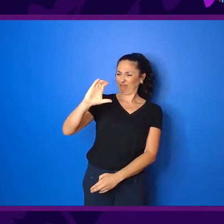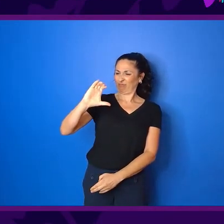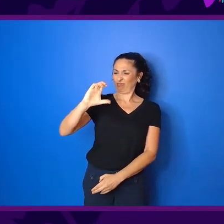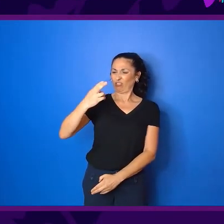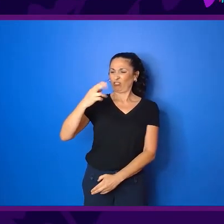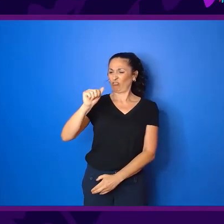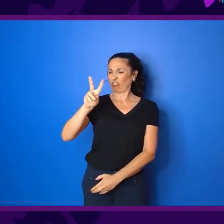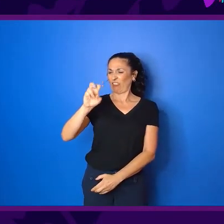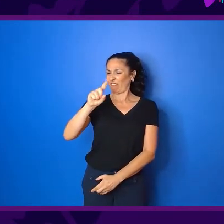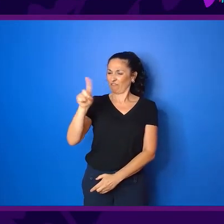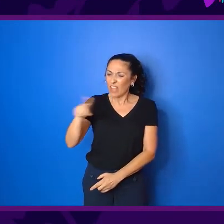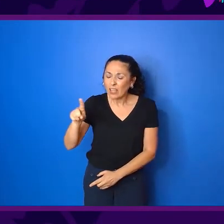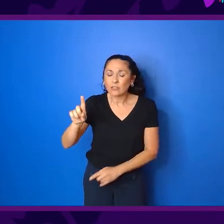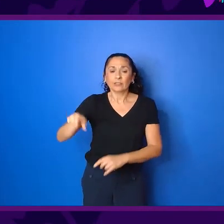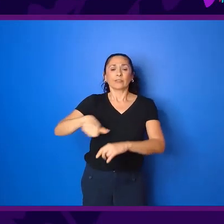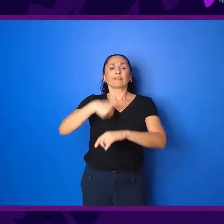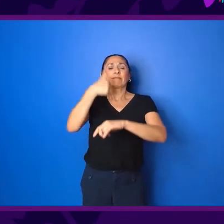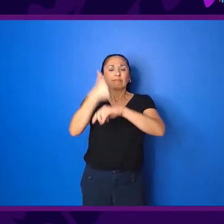the